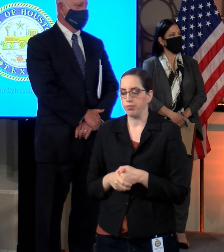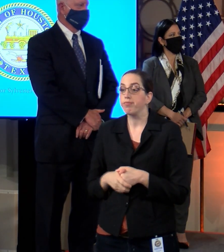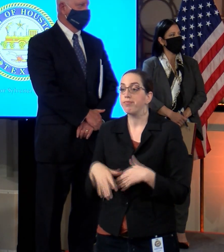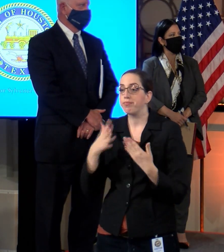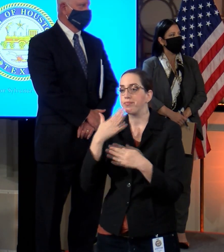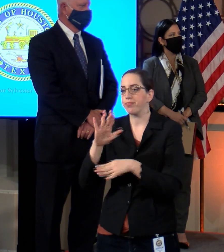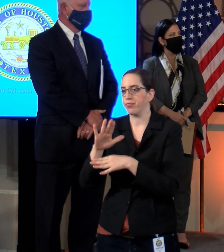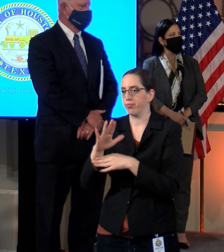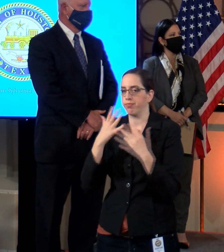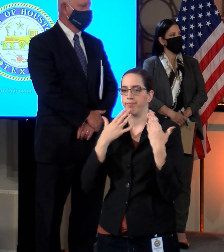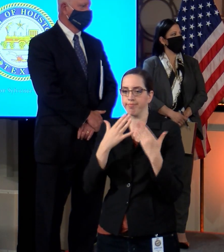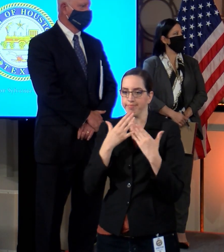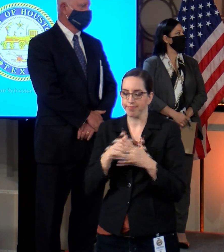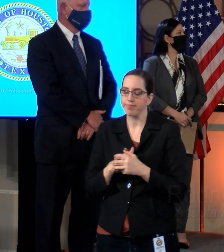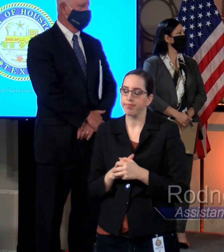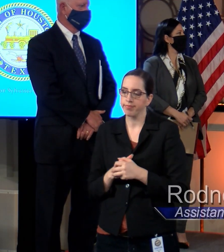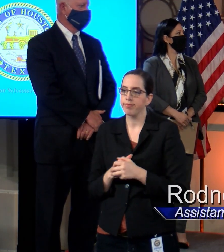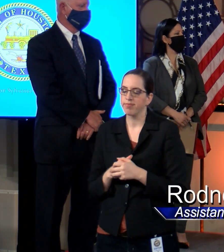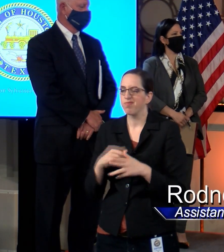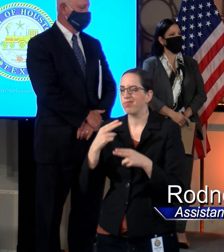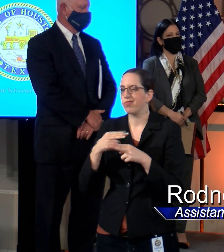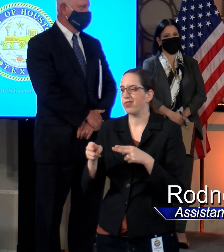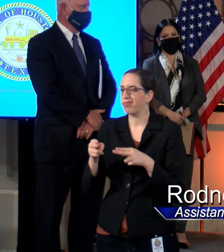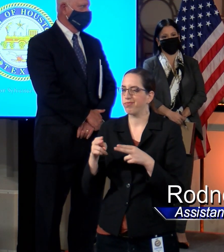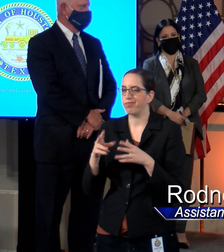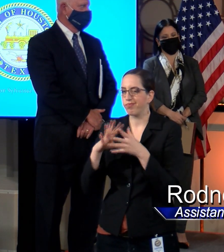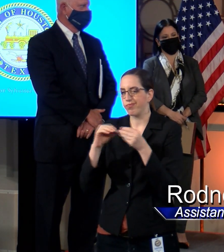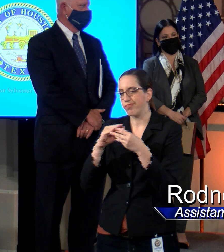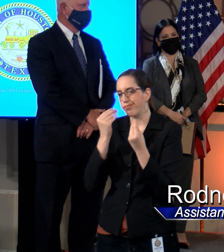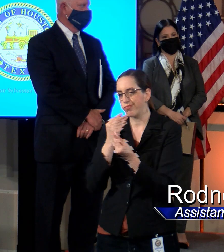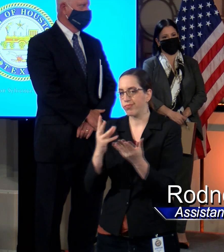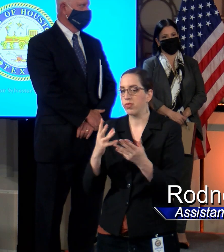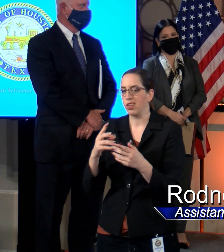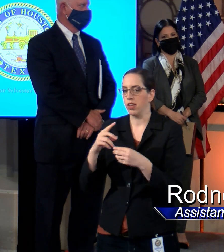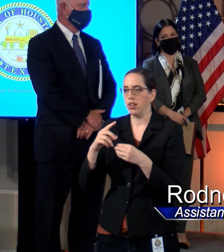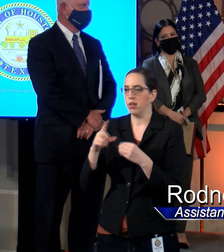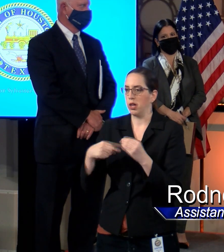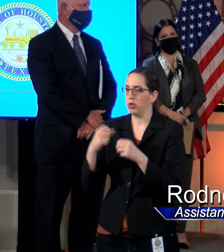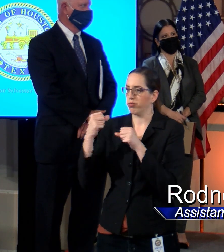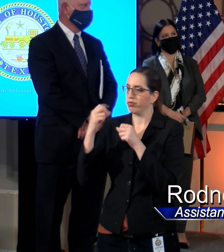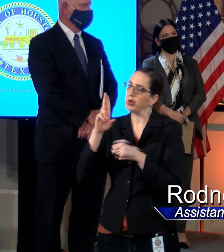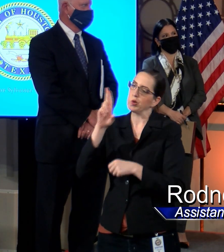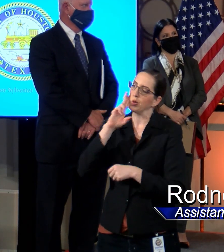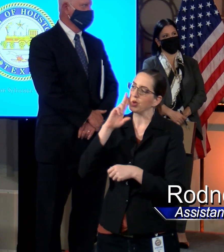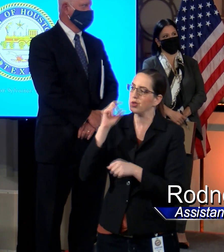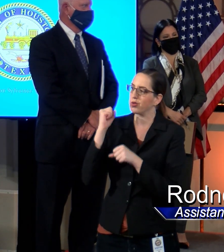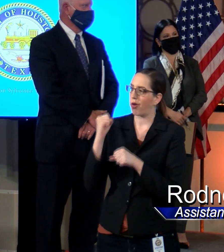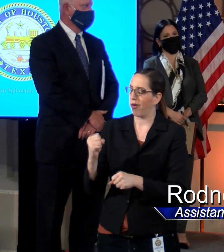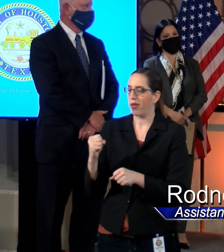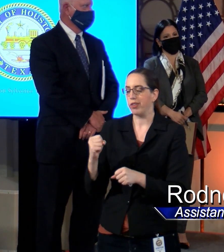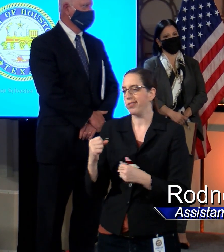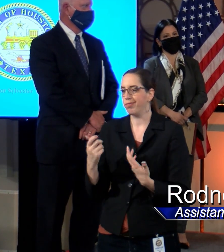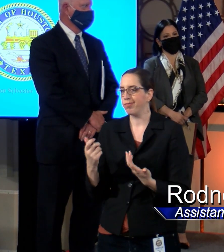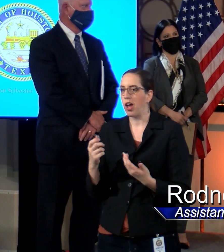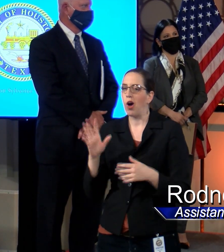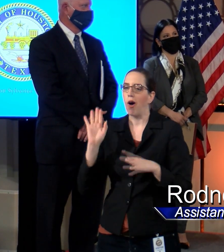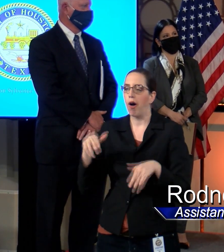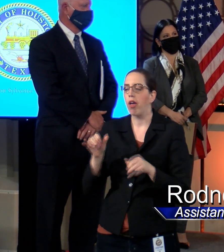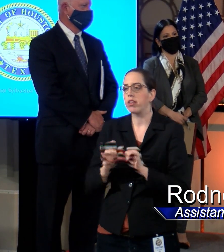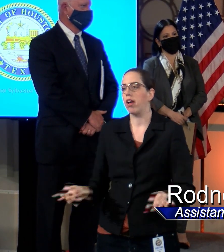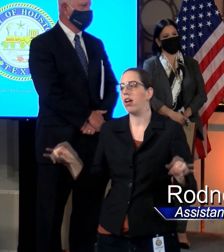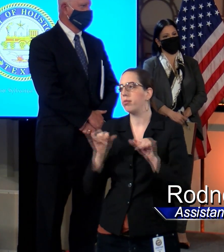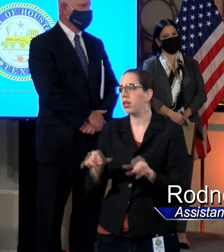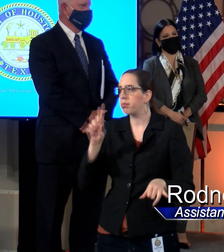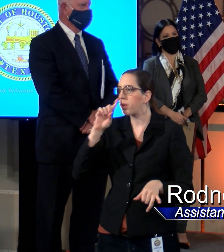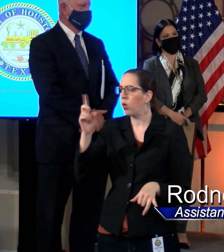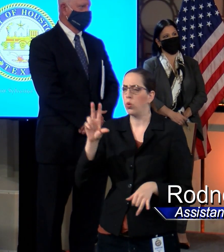Good afternoon. Thank you, Mayor. Just a quick say about Houston Strong. It's not just a cliche. We see that